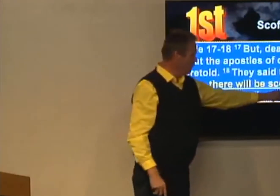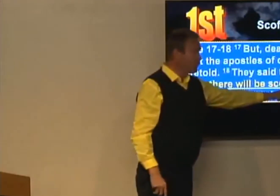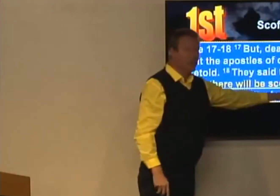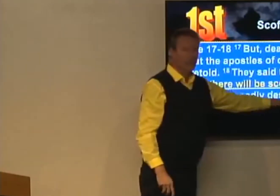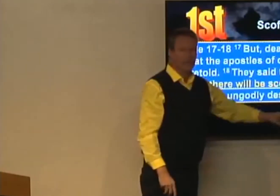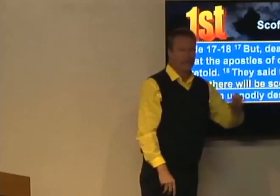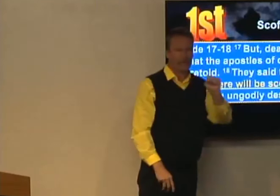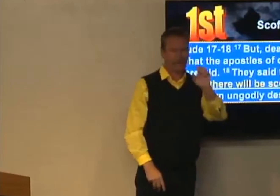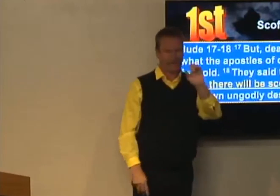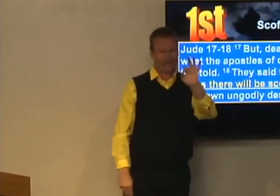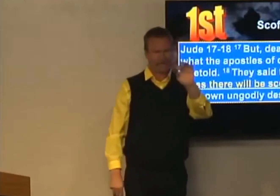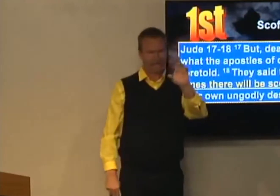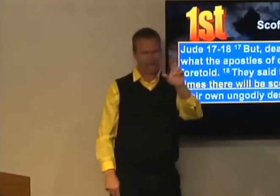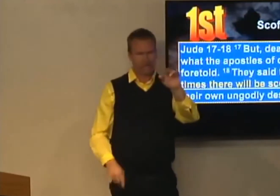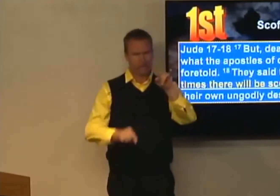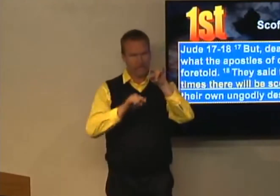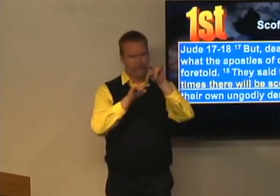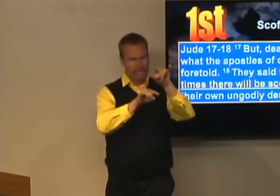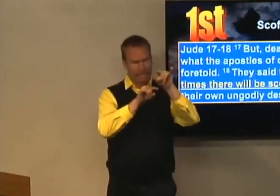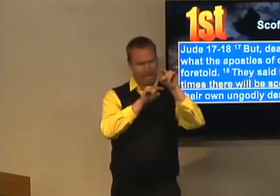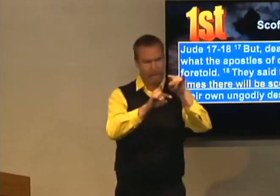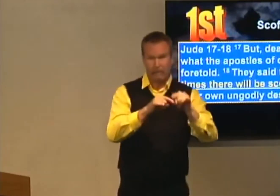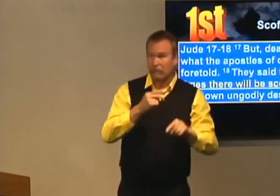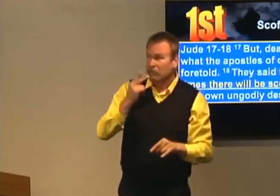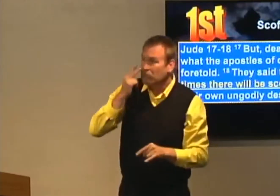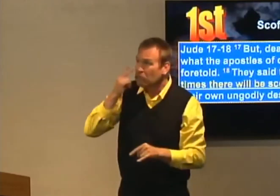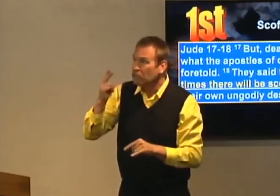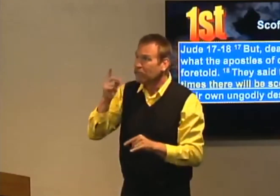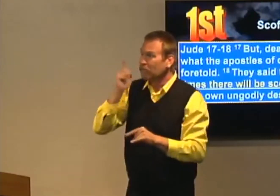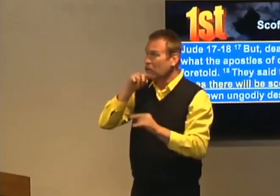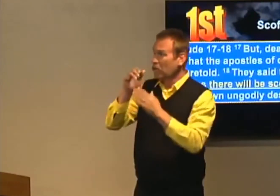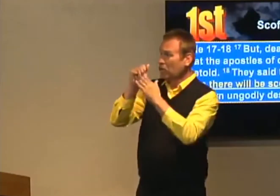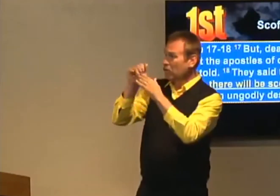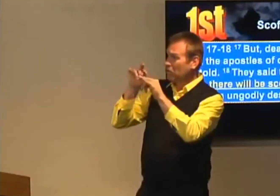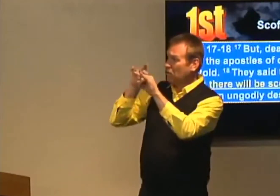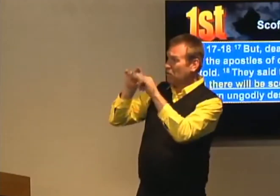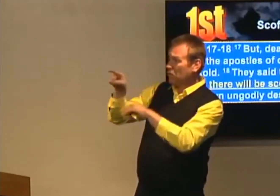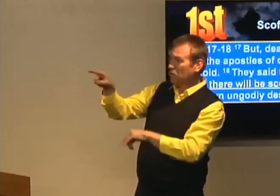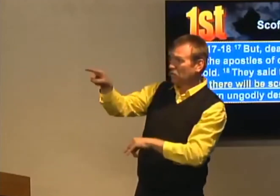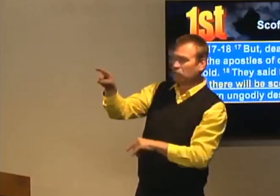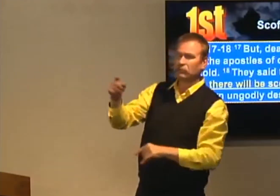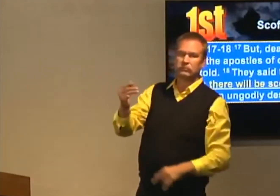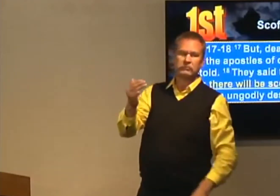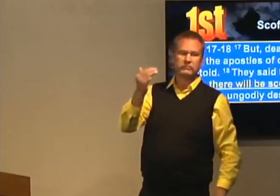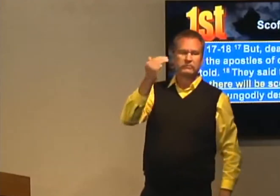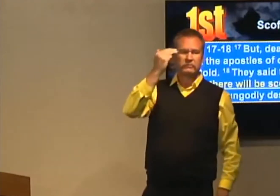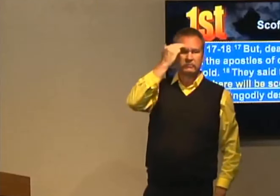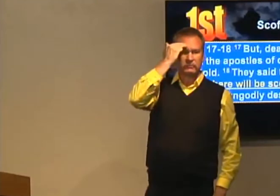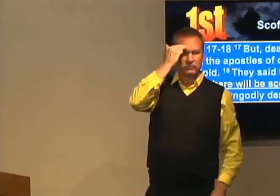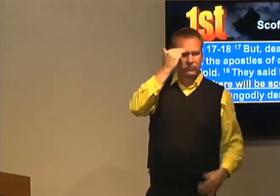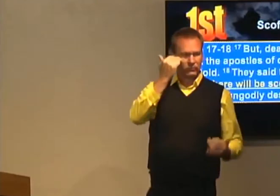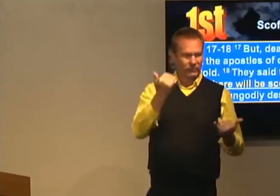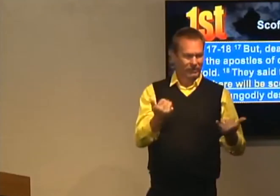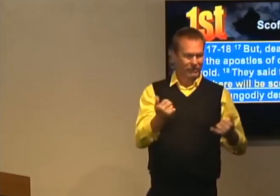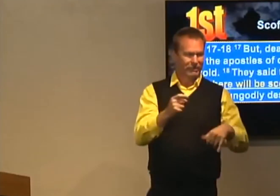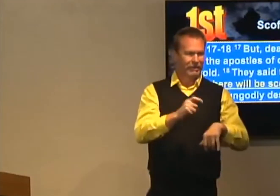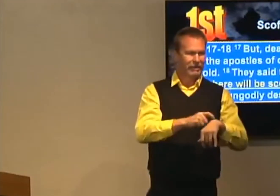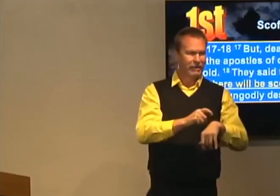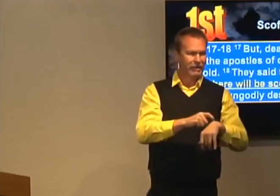And it says, there will be scoffers in Jude. They're going to see false teachers, and you're going to know that. And we